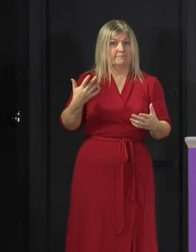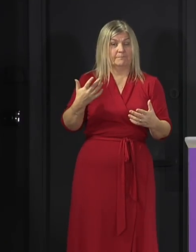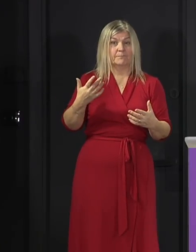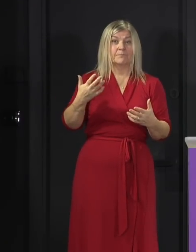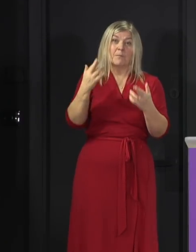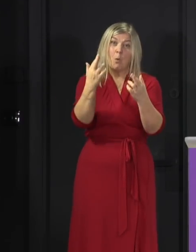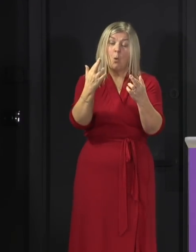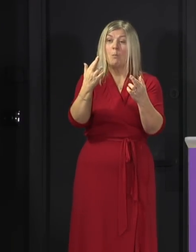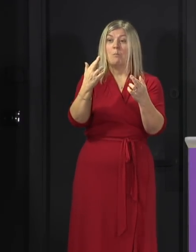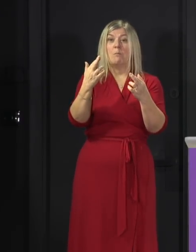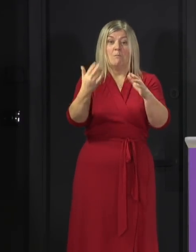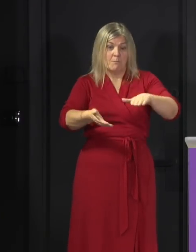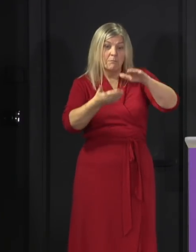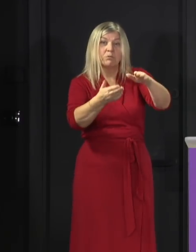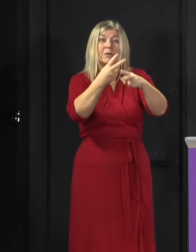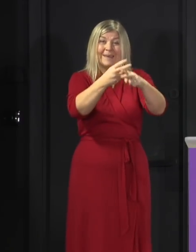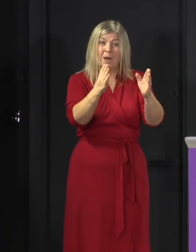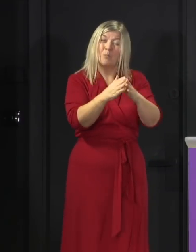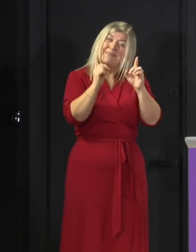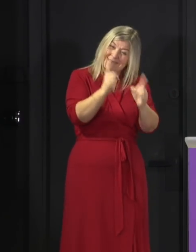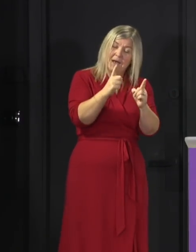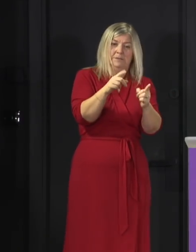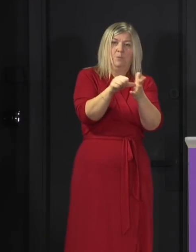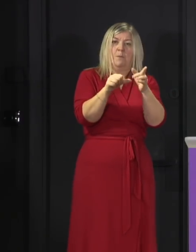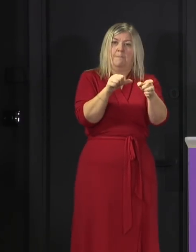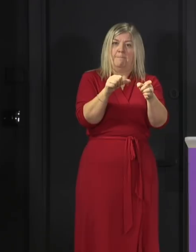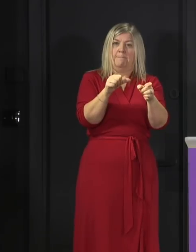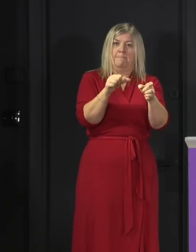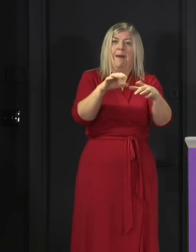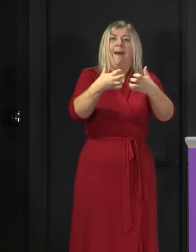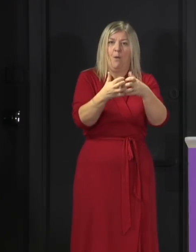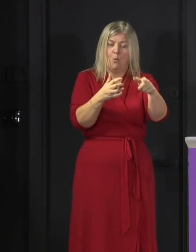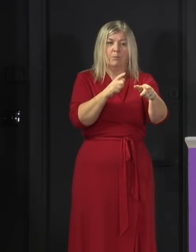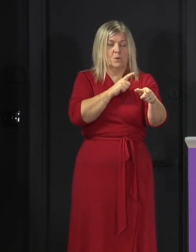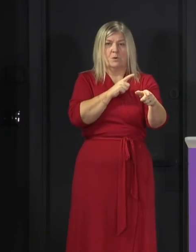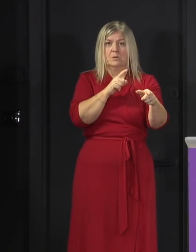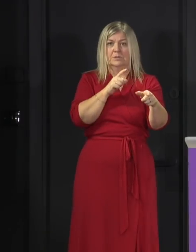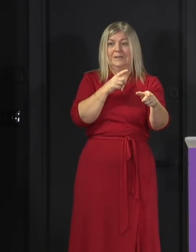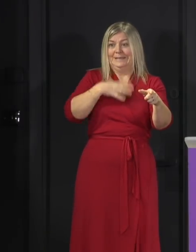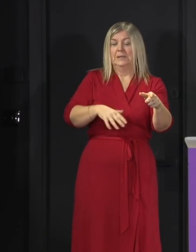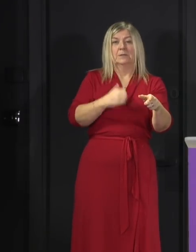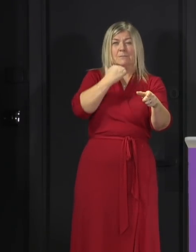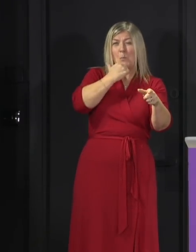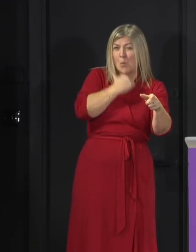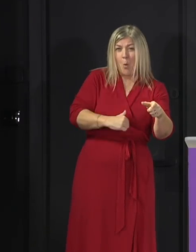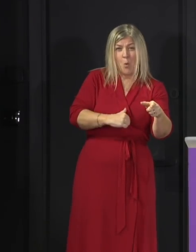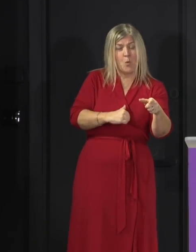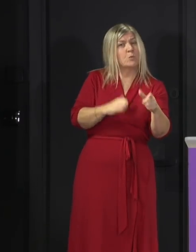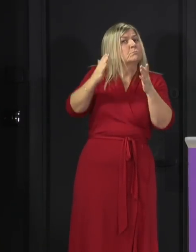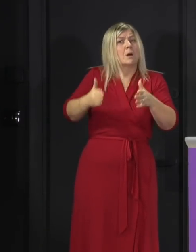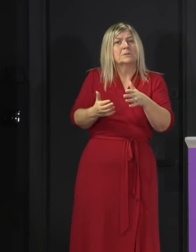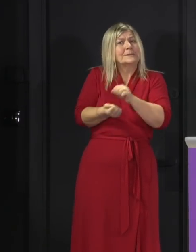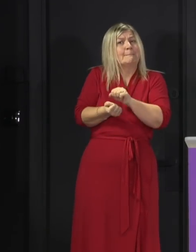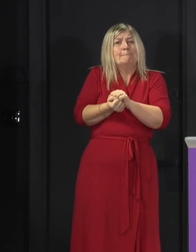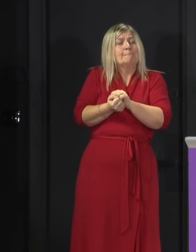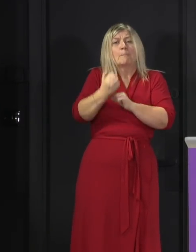vaccine to care homes are the very stringent requirements around the transportation and the storage of this vaccine. It's not as